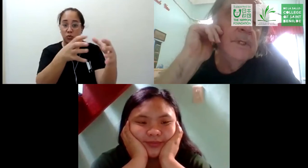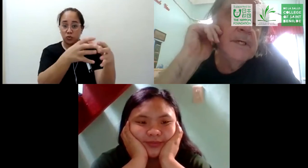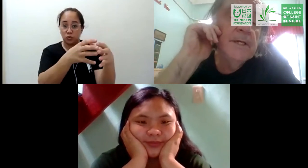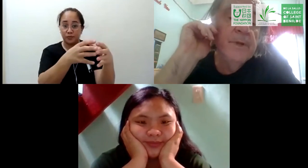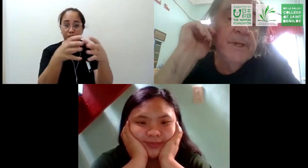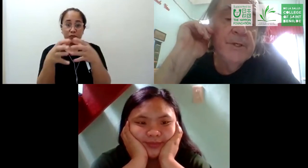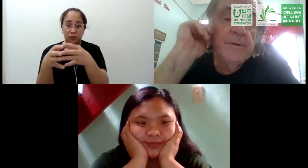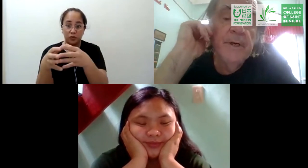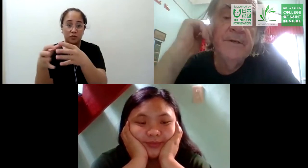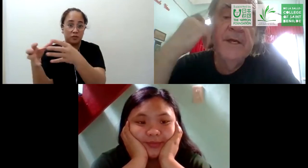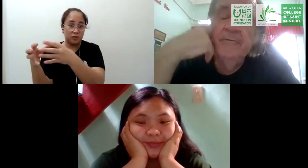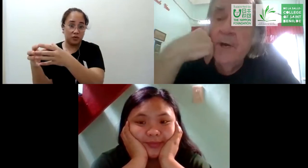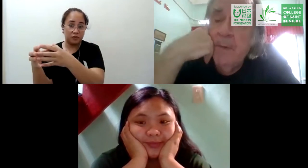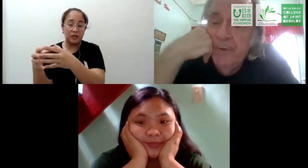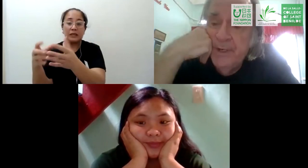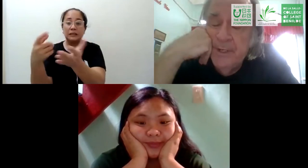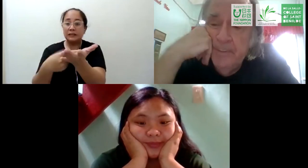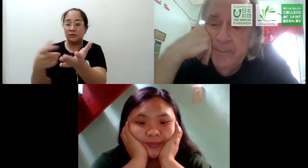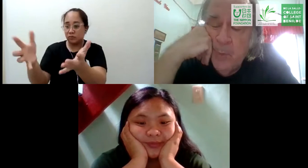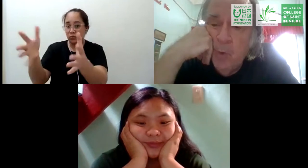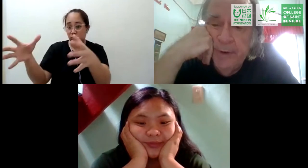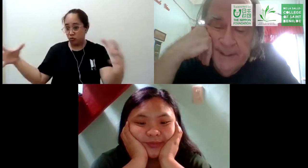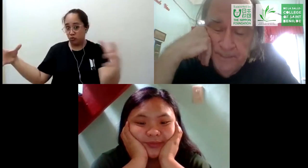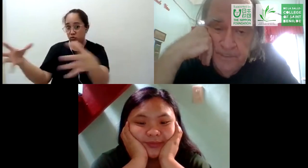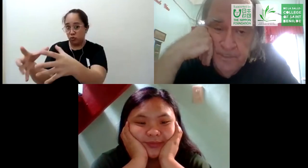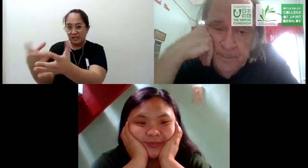discuss with each other and see if you come up with the same ordering.